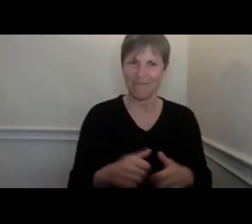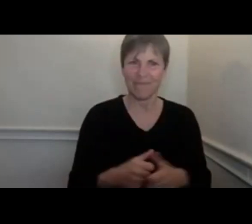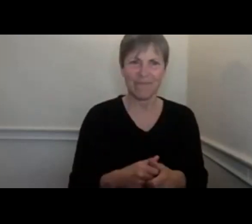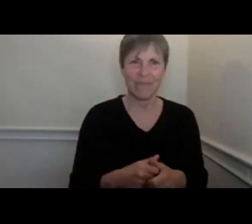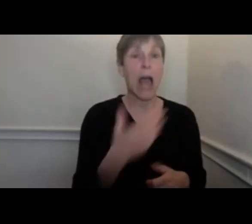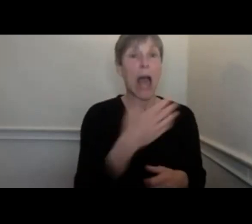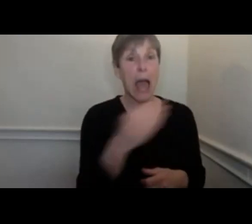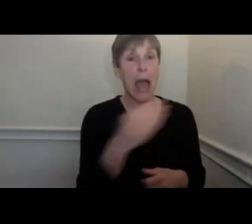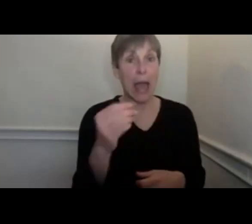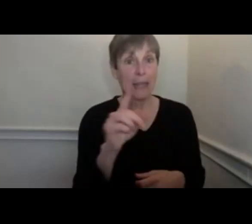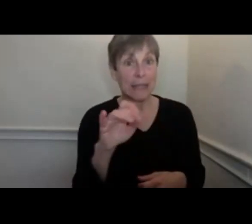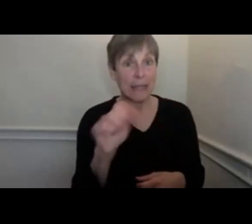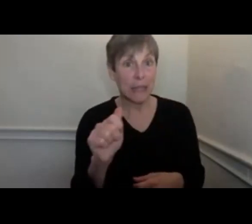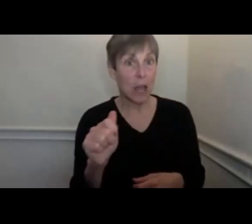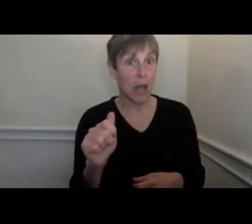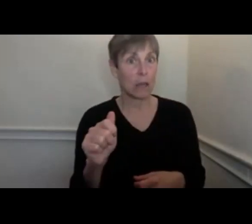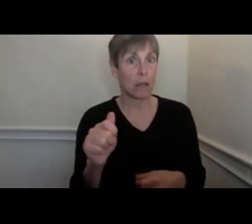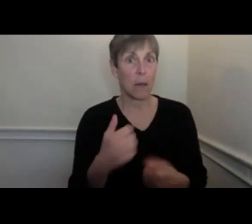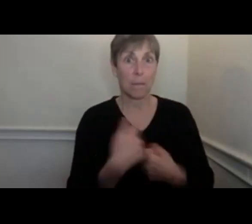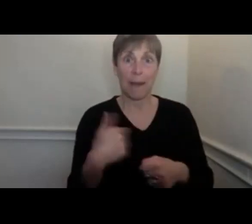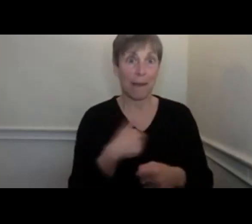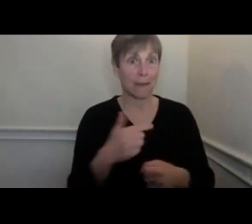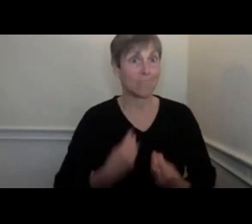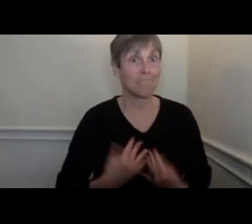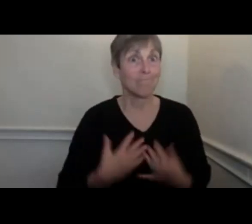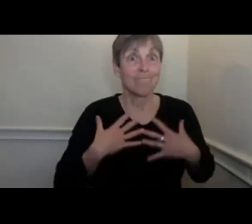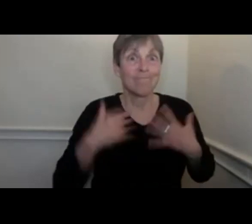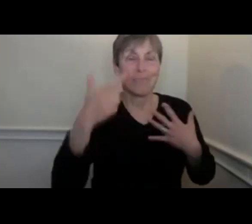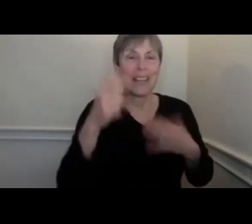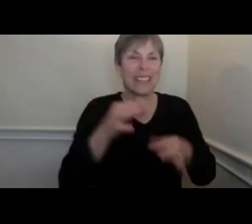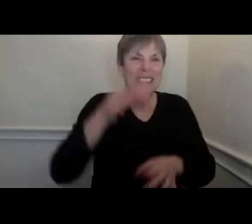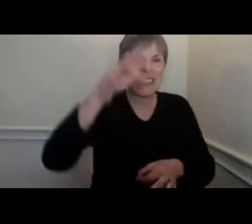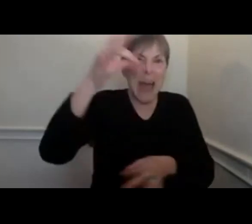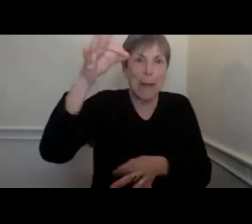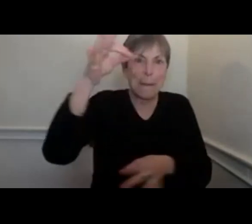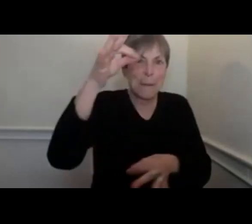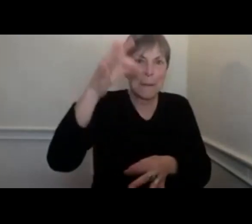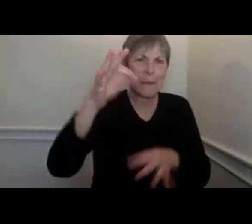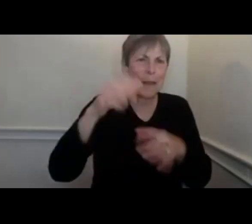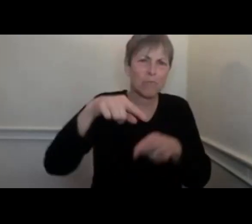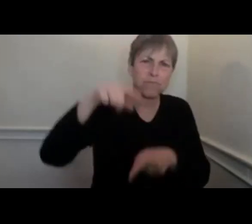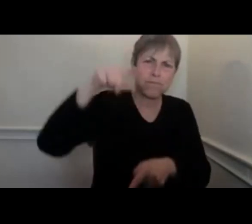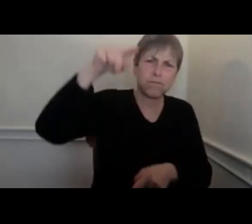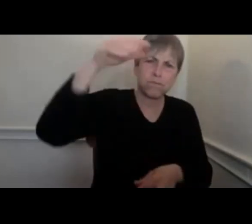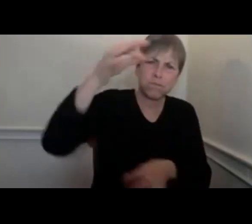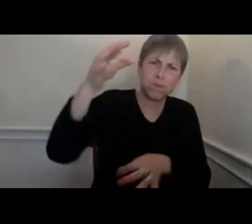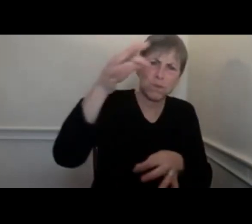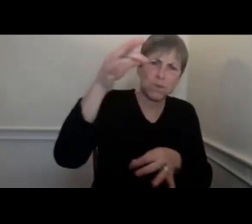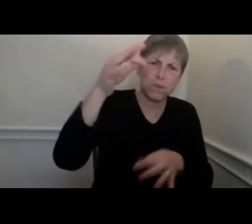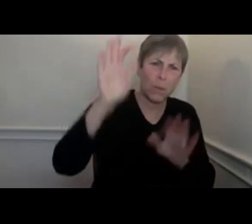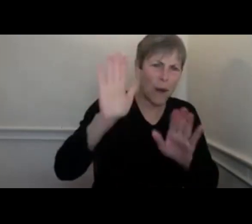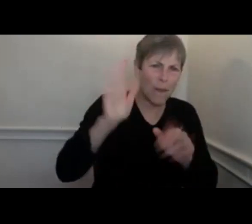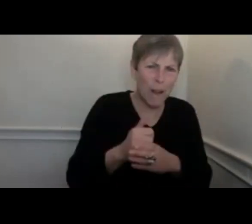satisfying for cut flowers because they generally have those long, wonderful stems. And so the great thing about zinnia is the more